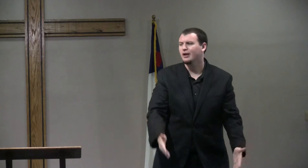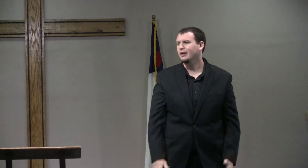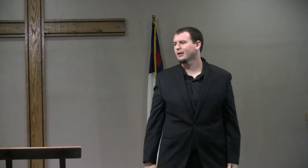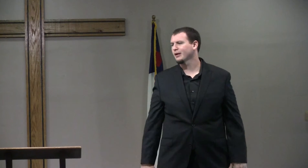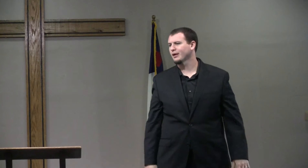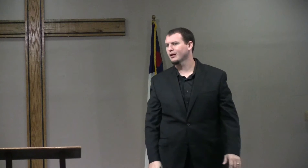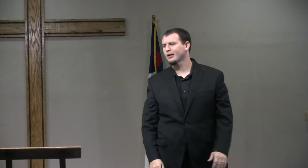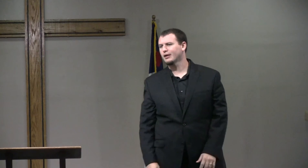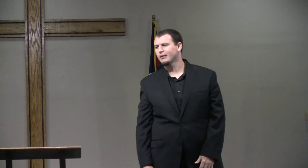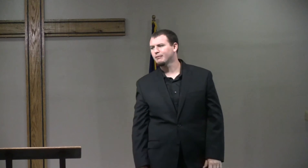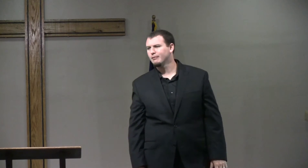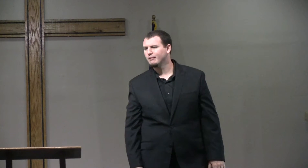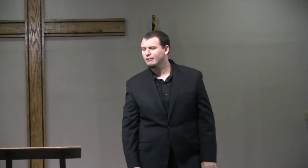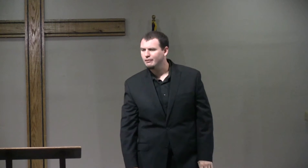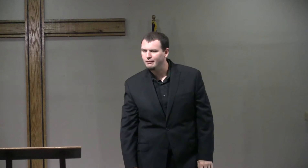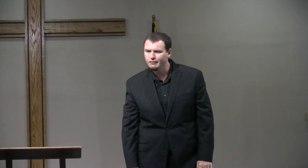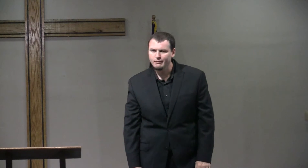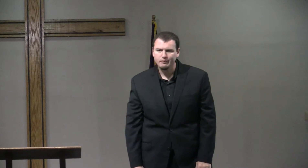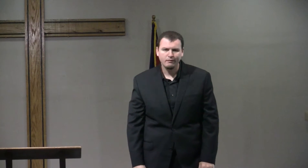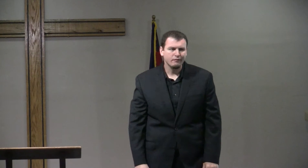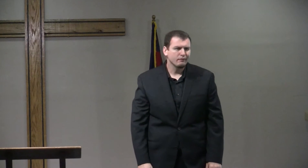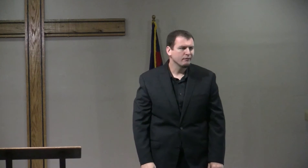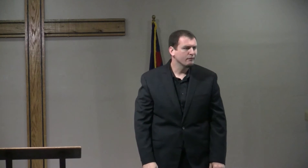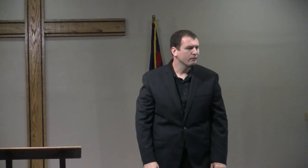What a shame. That is a shame.